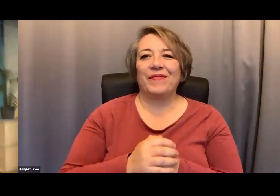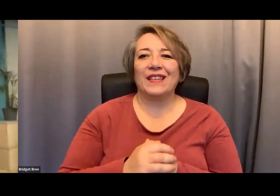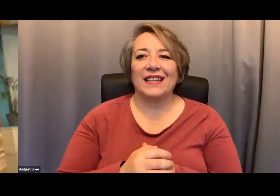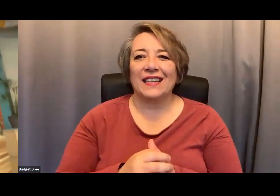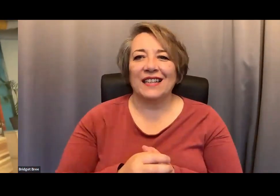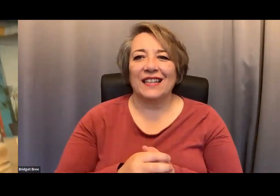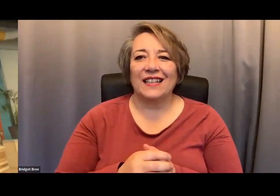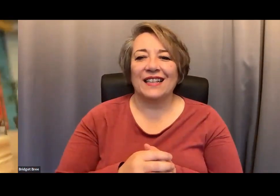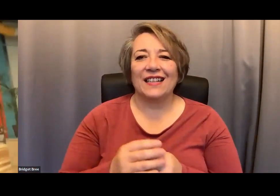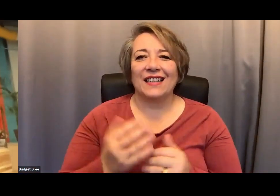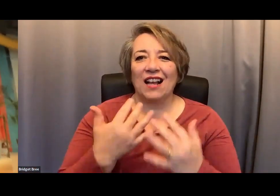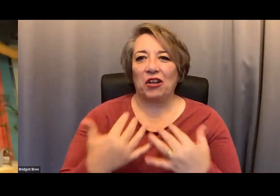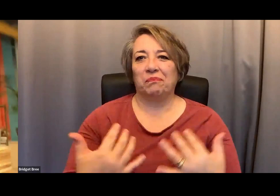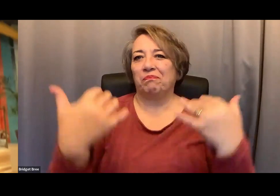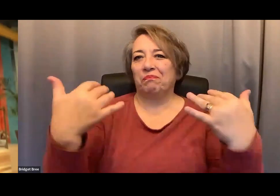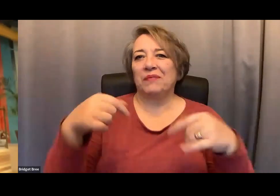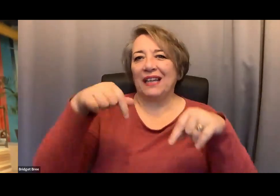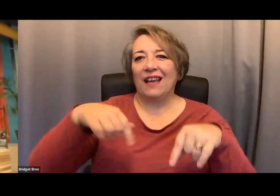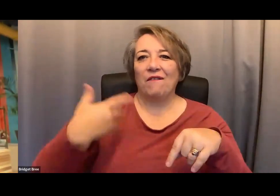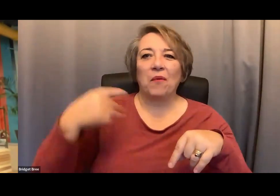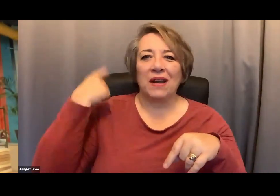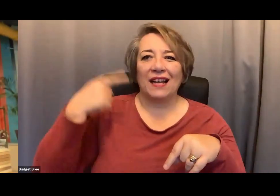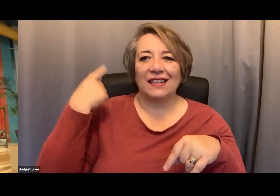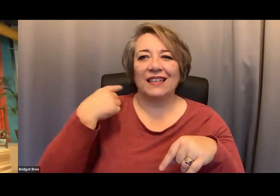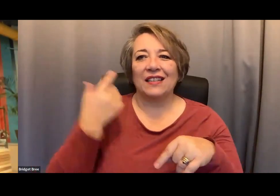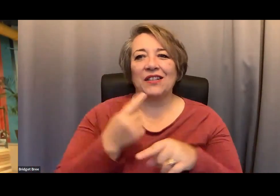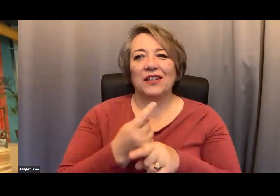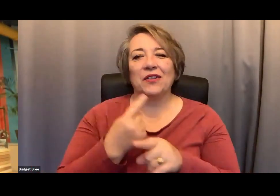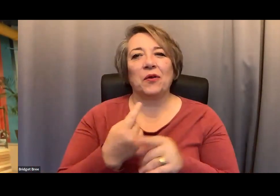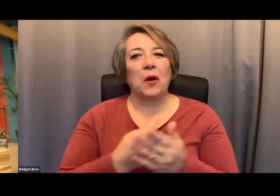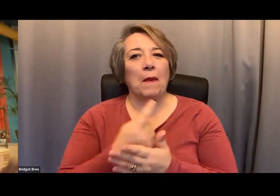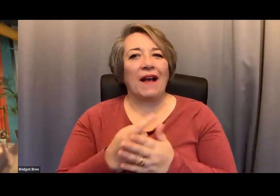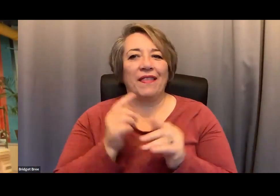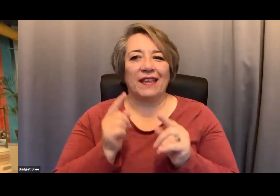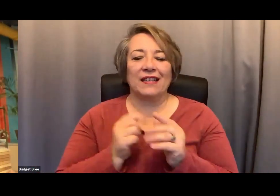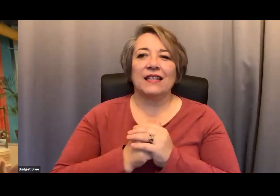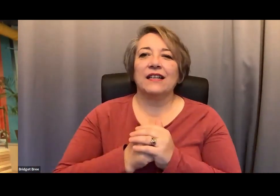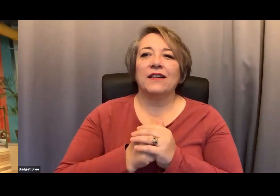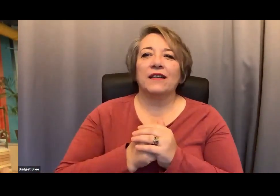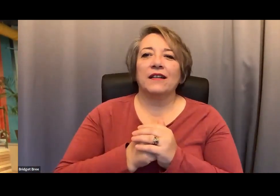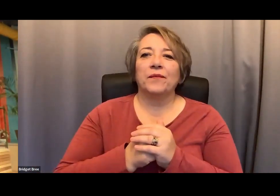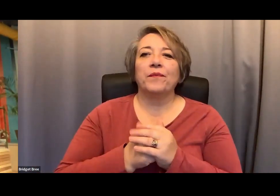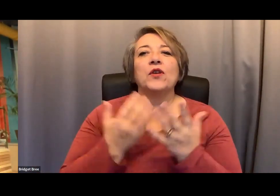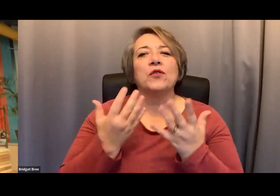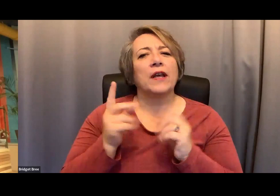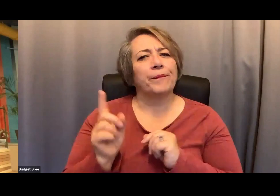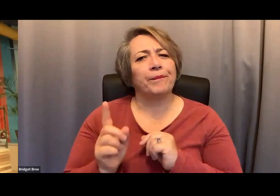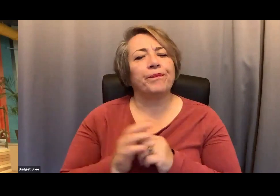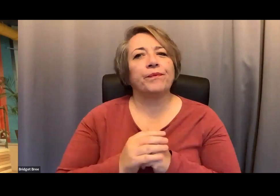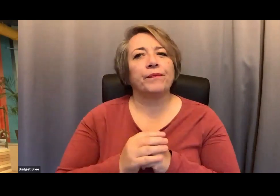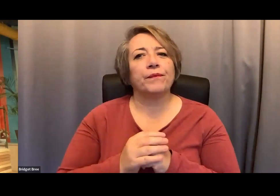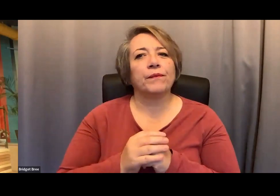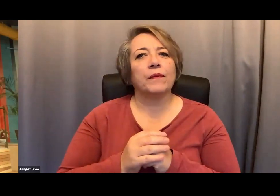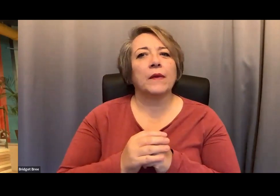A lot of people from London who have come here to discuss, to exchange, and to join us on this day. So today we will be focusing